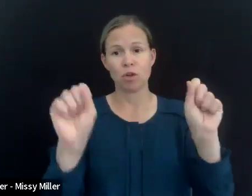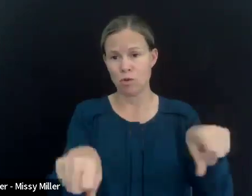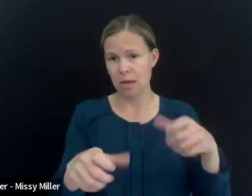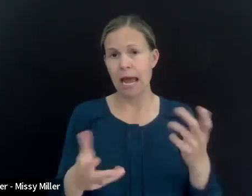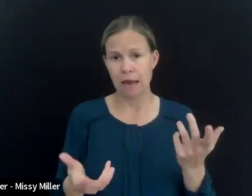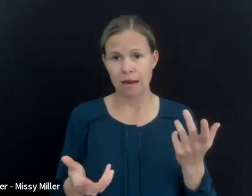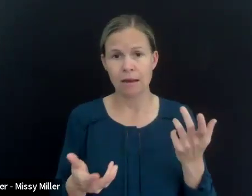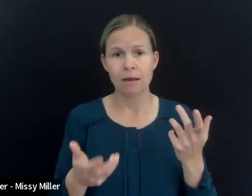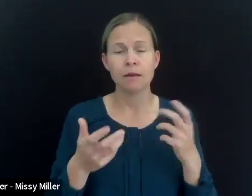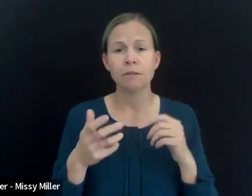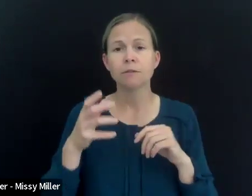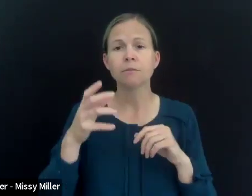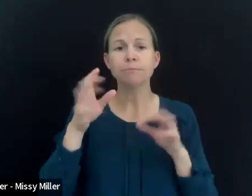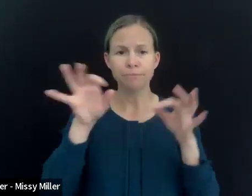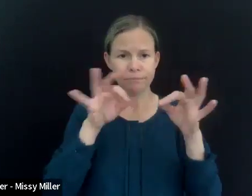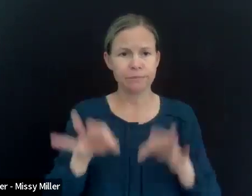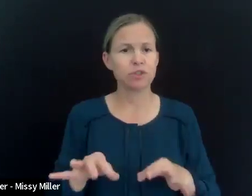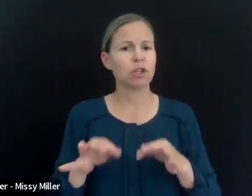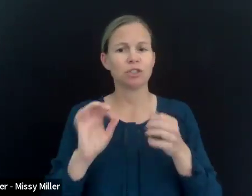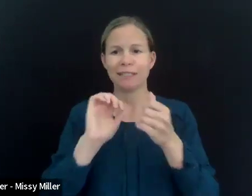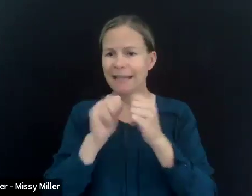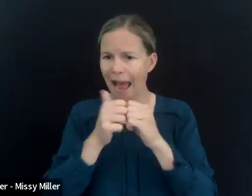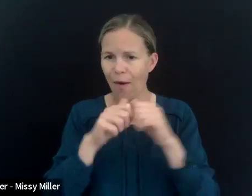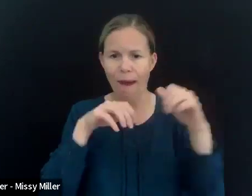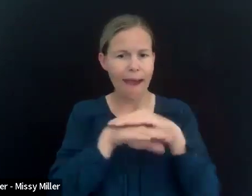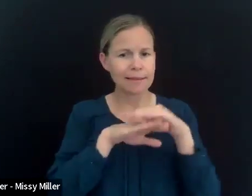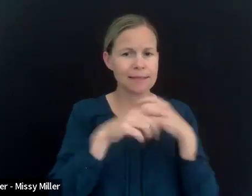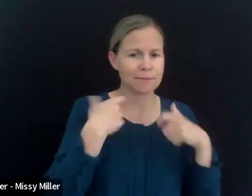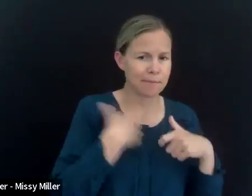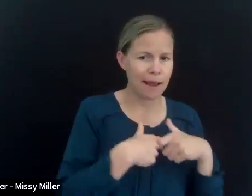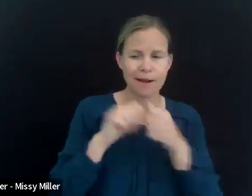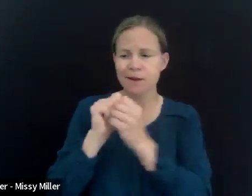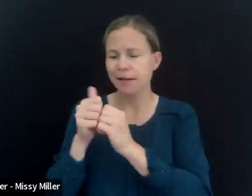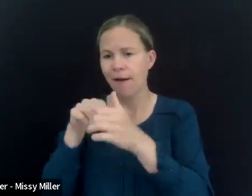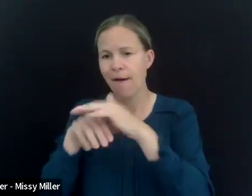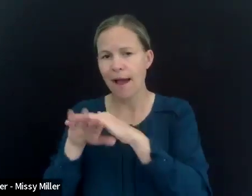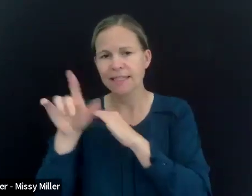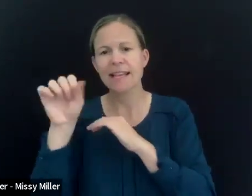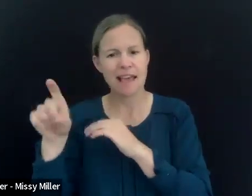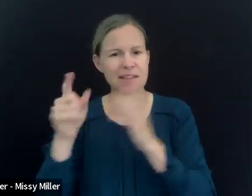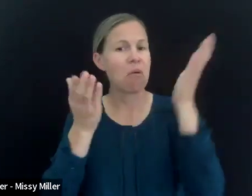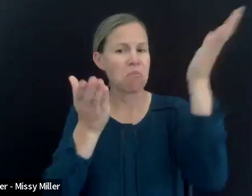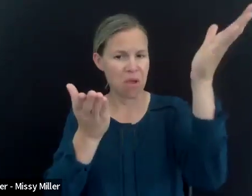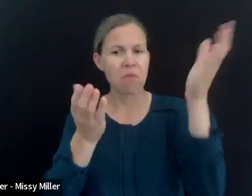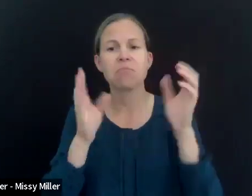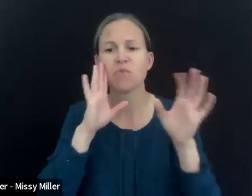functions, instructions are up on your screen and in the chat, and we will get started in just a couple minutes.